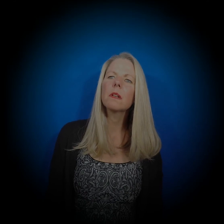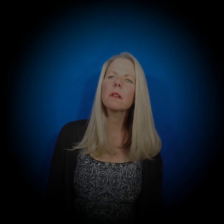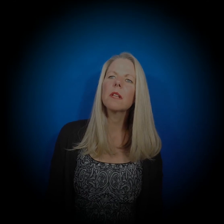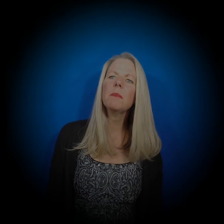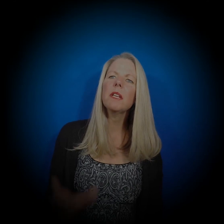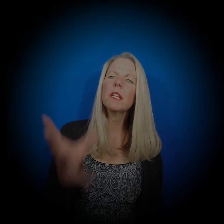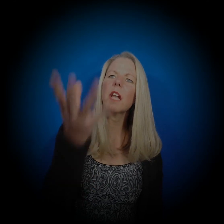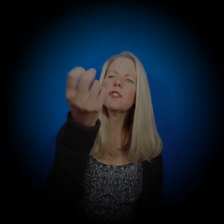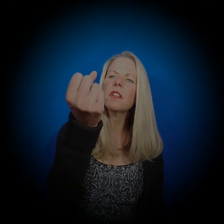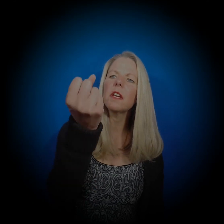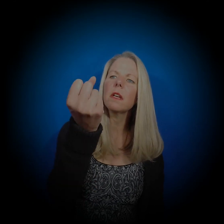let me clutch thee.